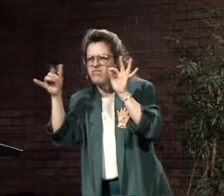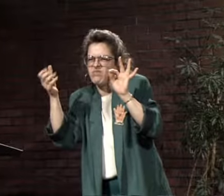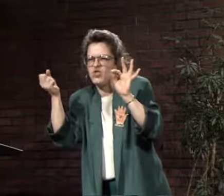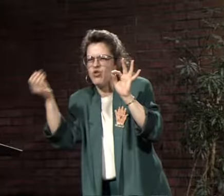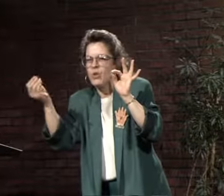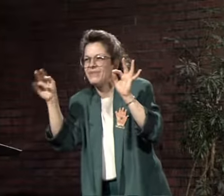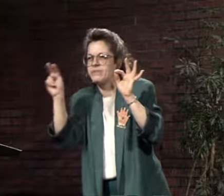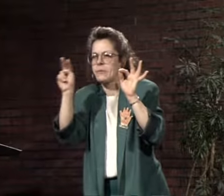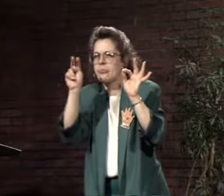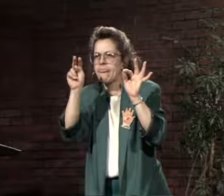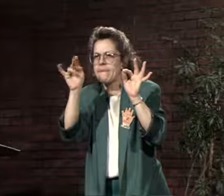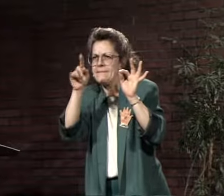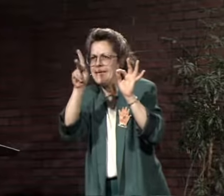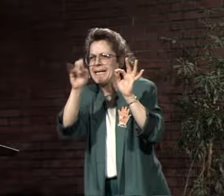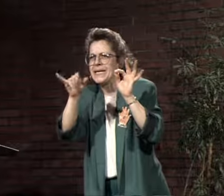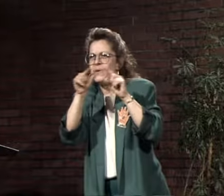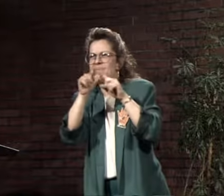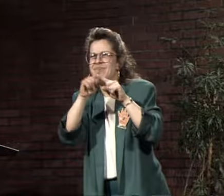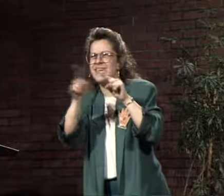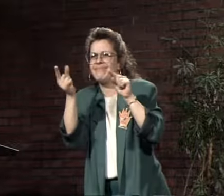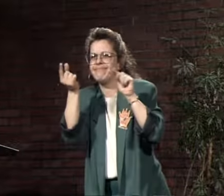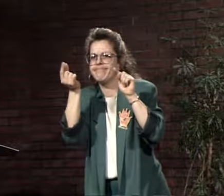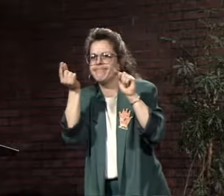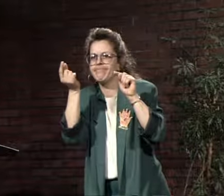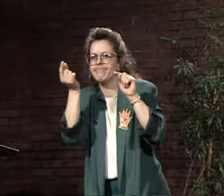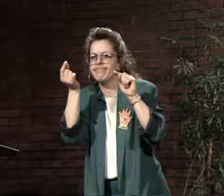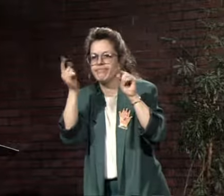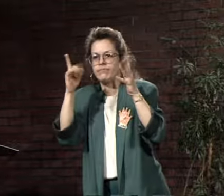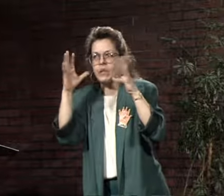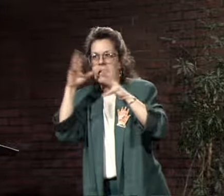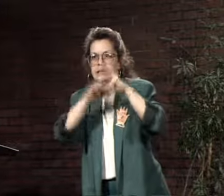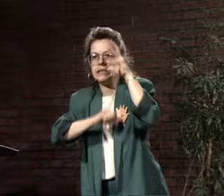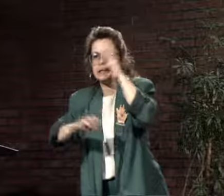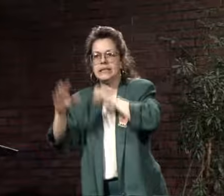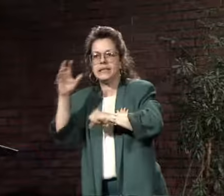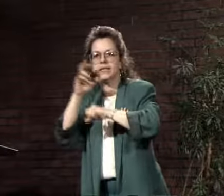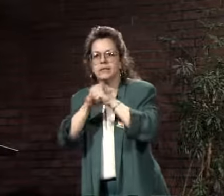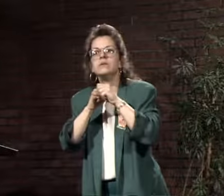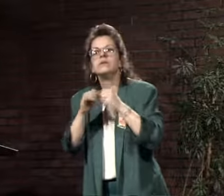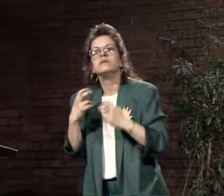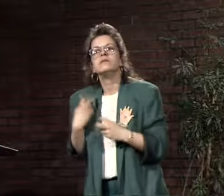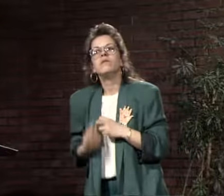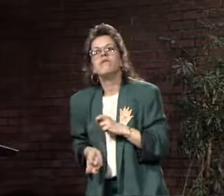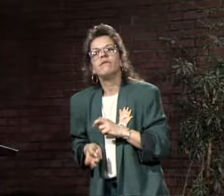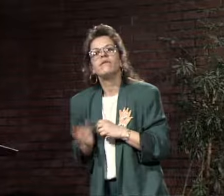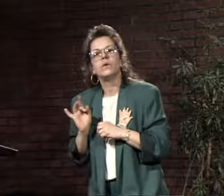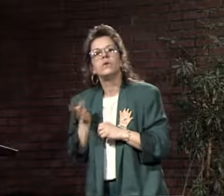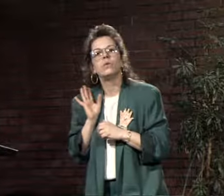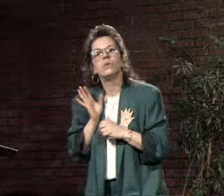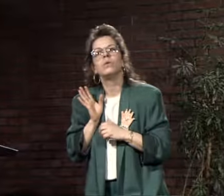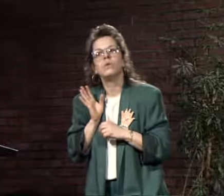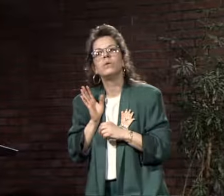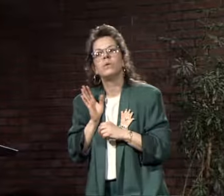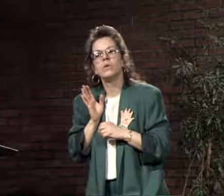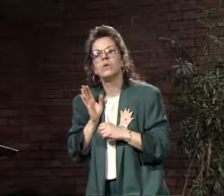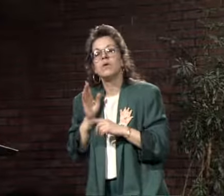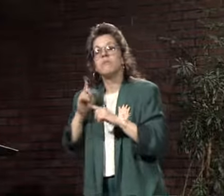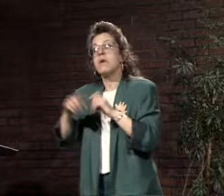that sentence can have a word that's similar to another one, and you miss a lot of information. It's hard, it's